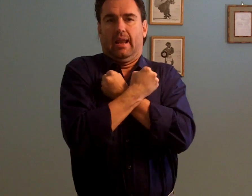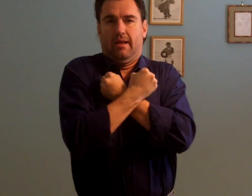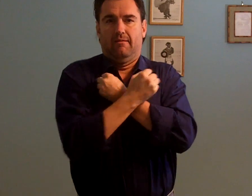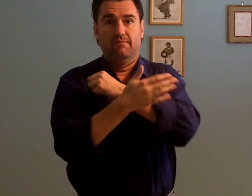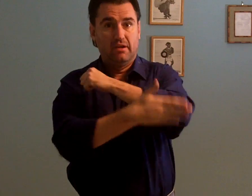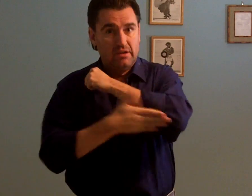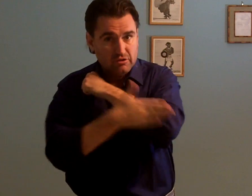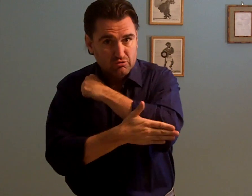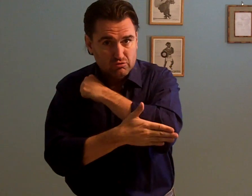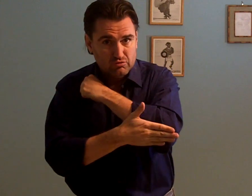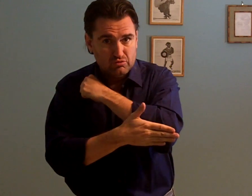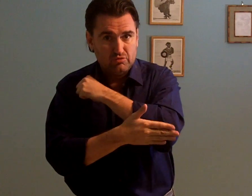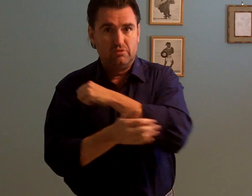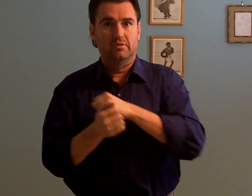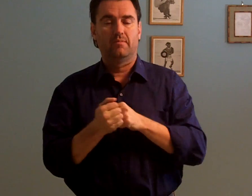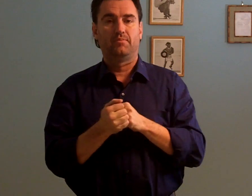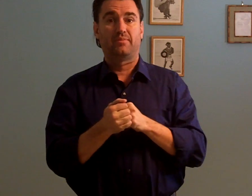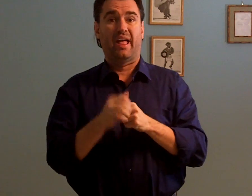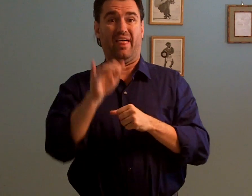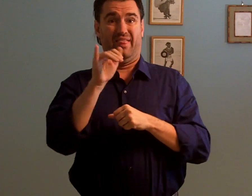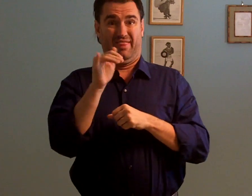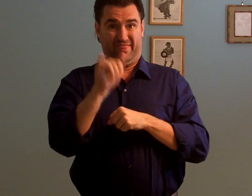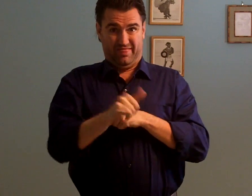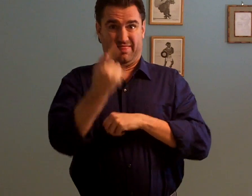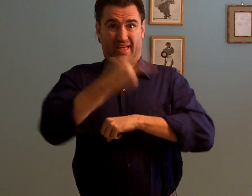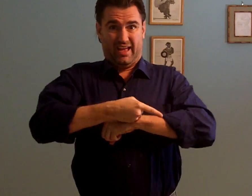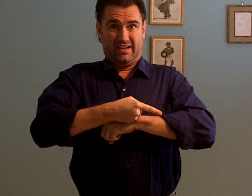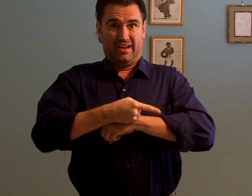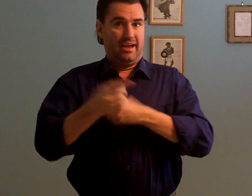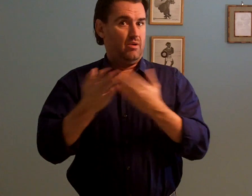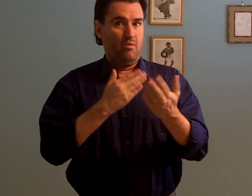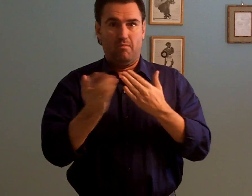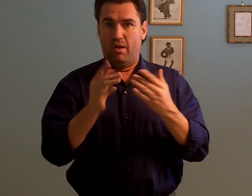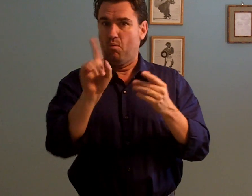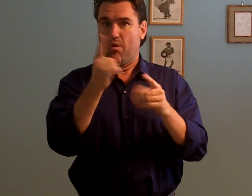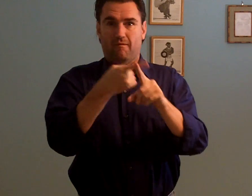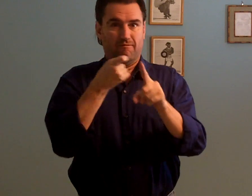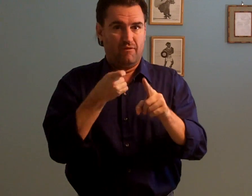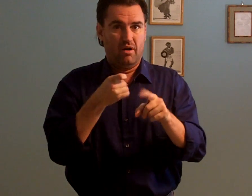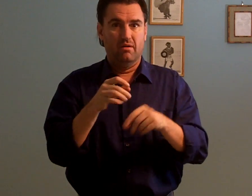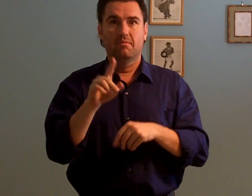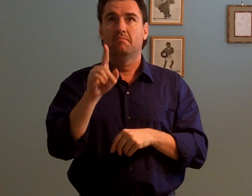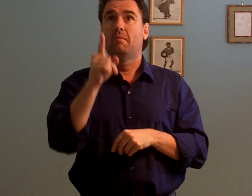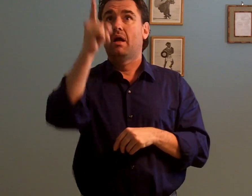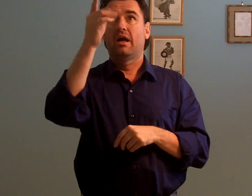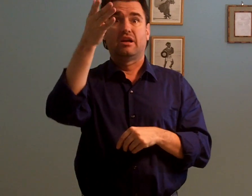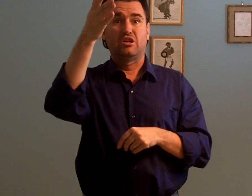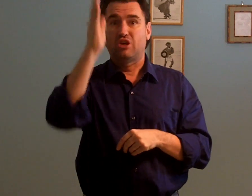On that day, no matter where we came from, what God we prayed to, or what race or ethnicity we